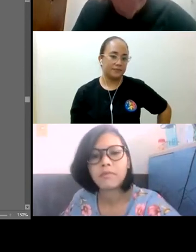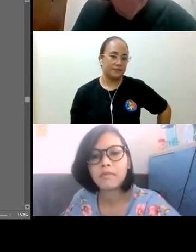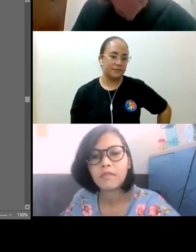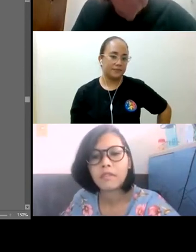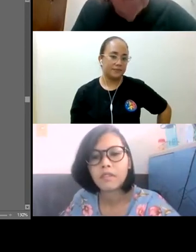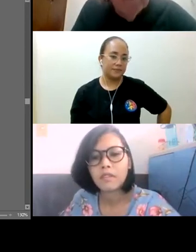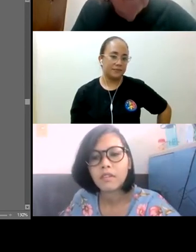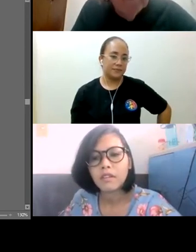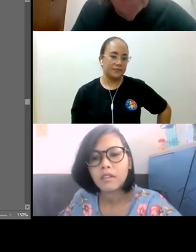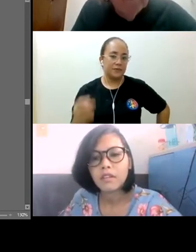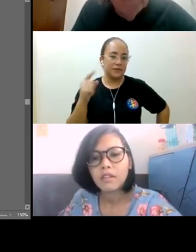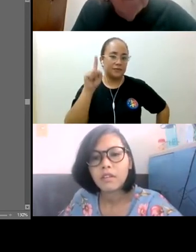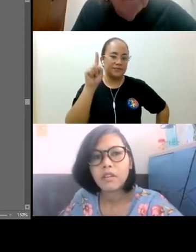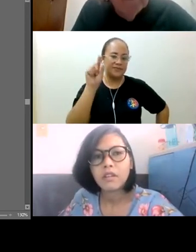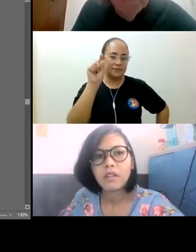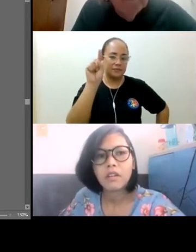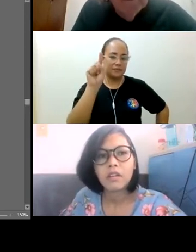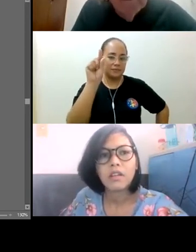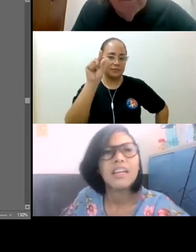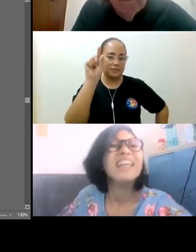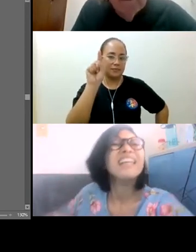Go back up.